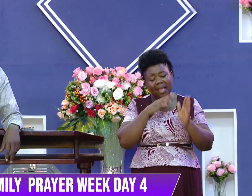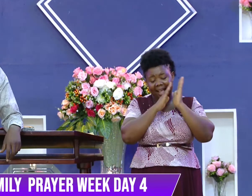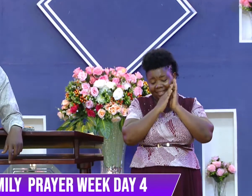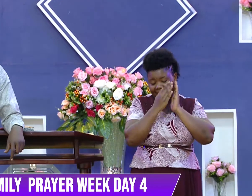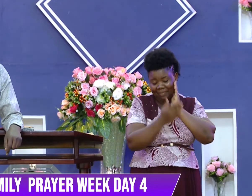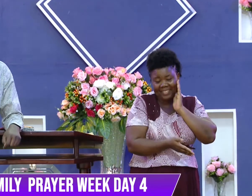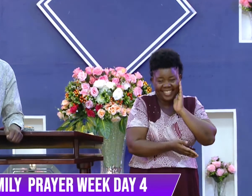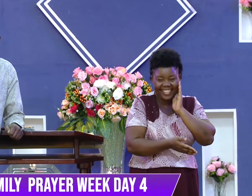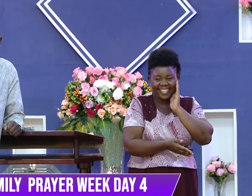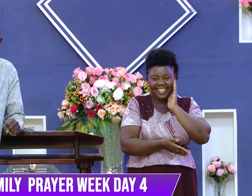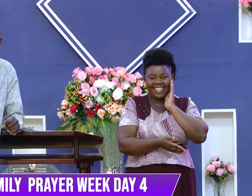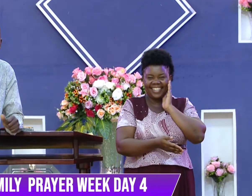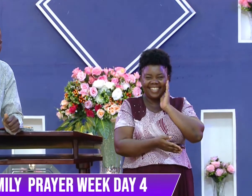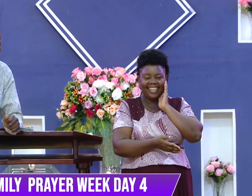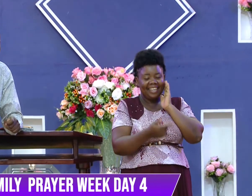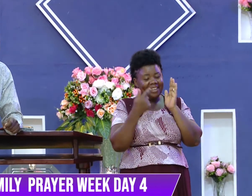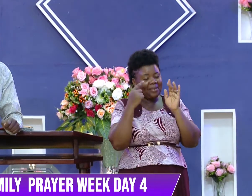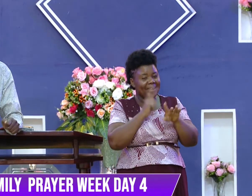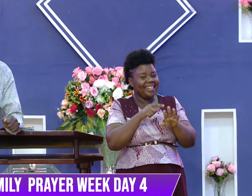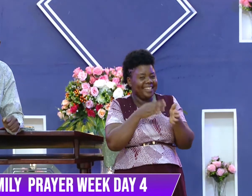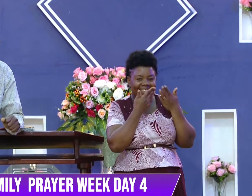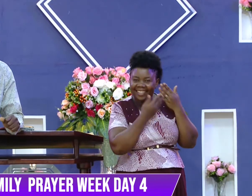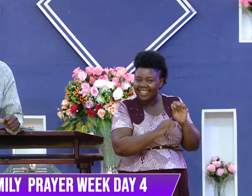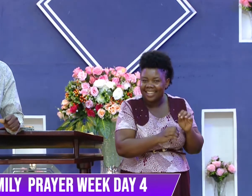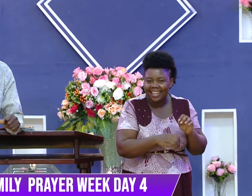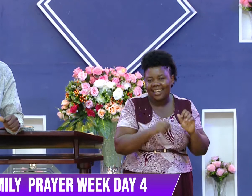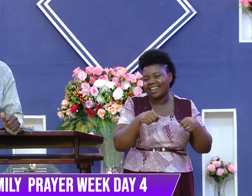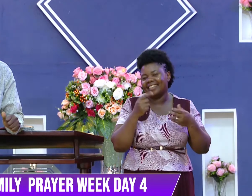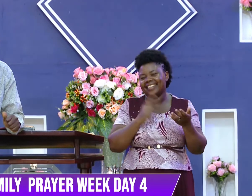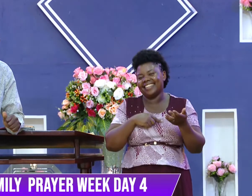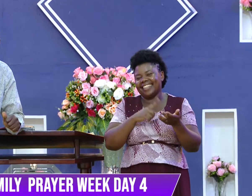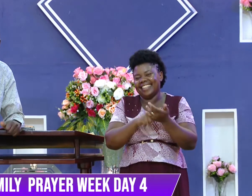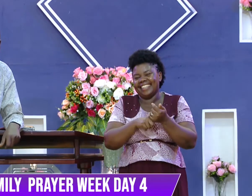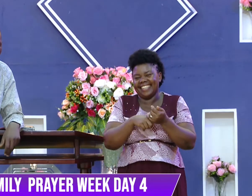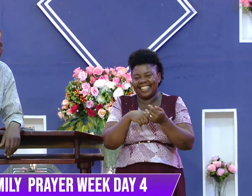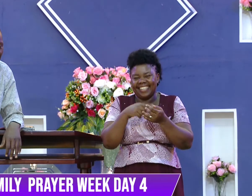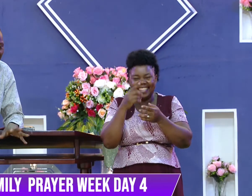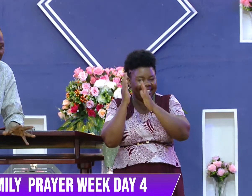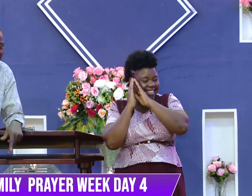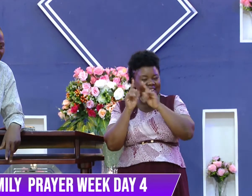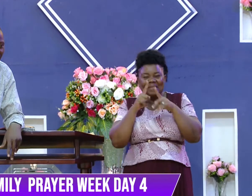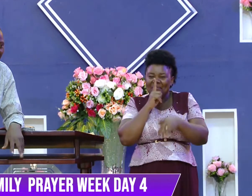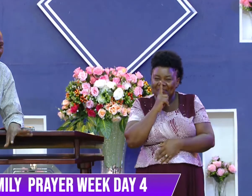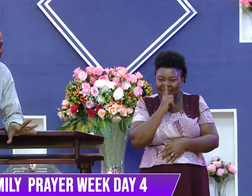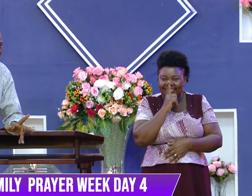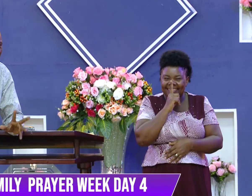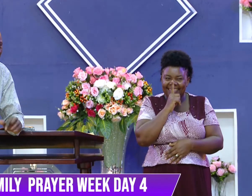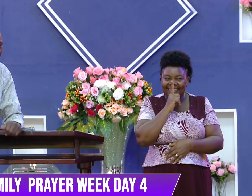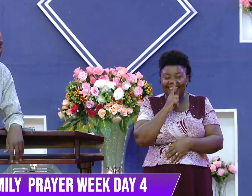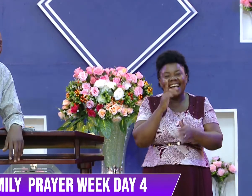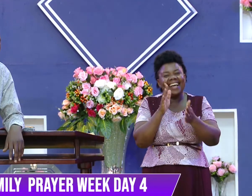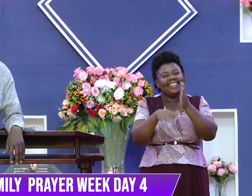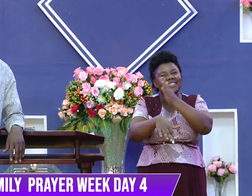This is where I sleep. If I don't sleep here, sleep will not come. And she kept silent.